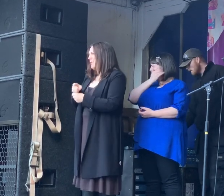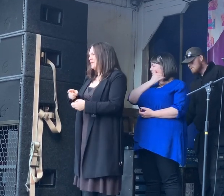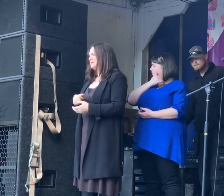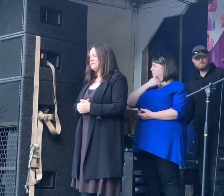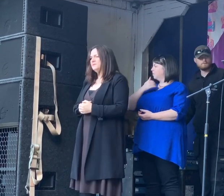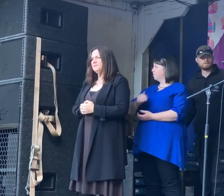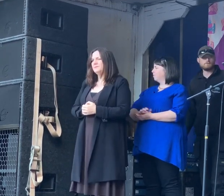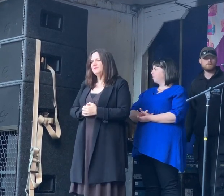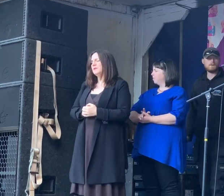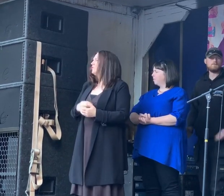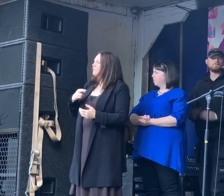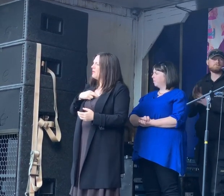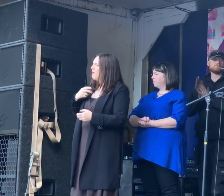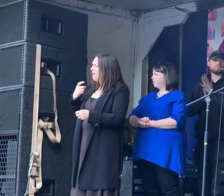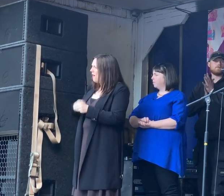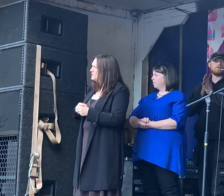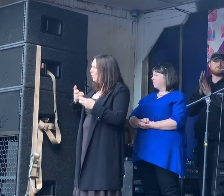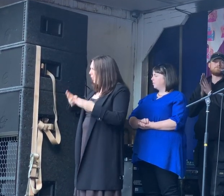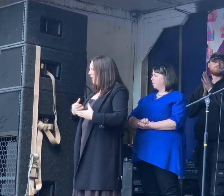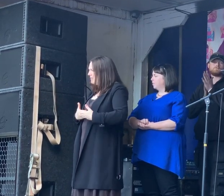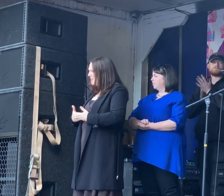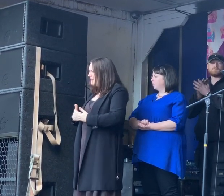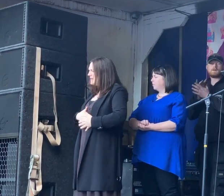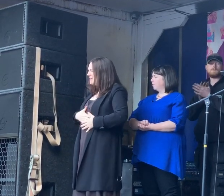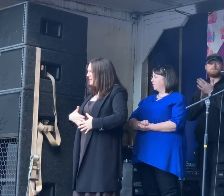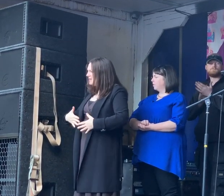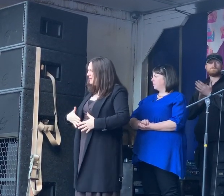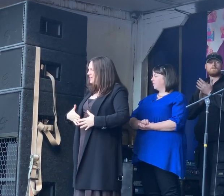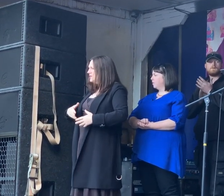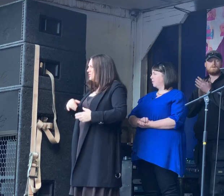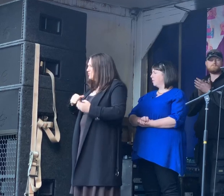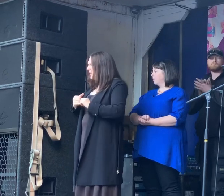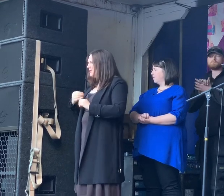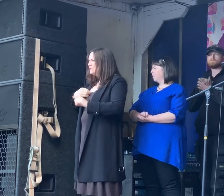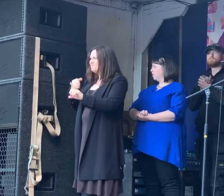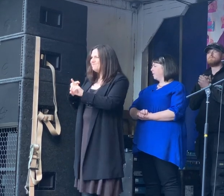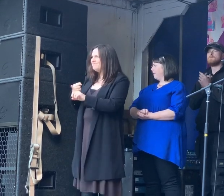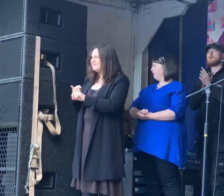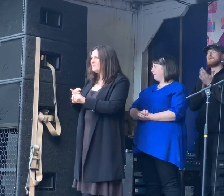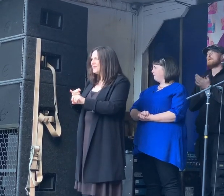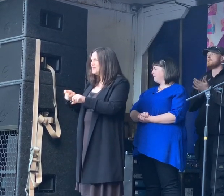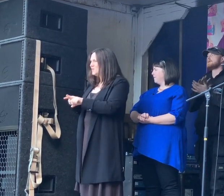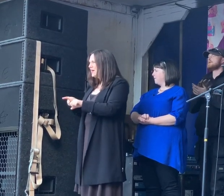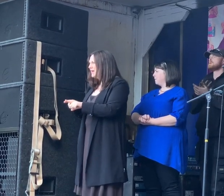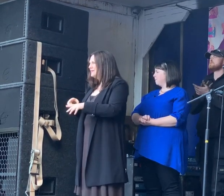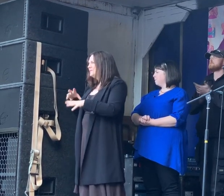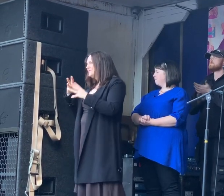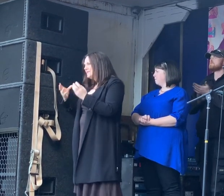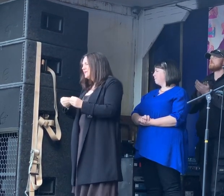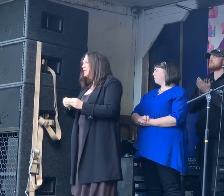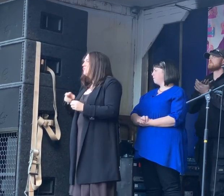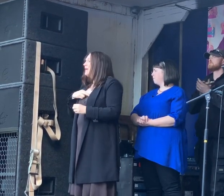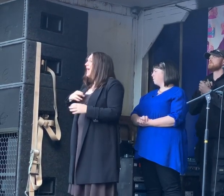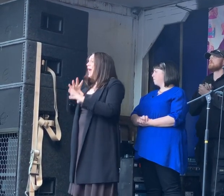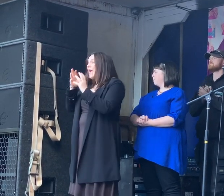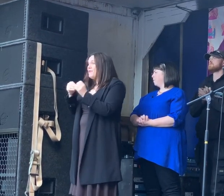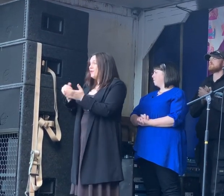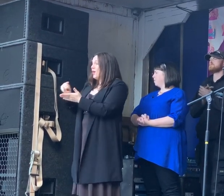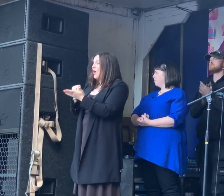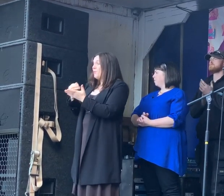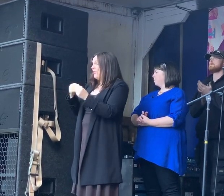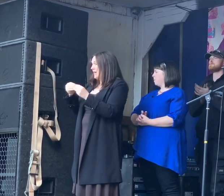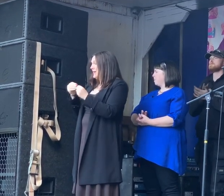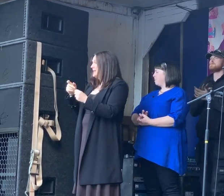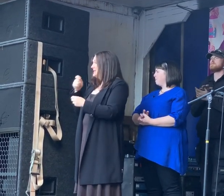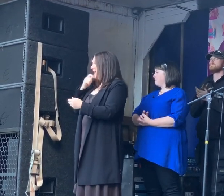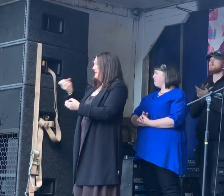hard. You know, you really wanted this baby and you were, you know, trying to campaign along with it. And for every horrible thing we